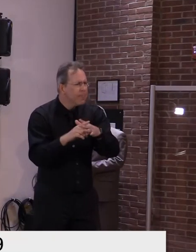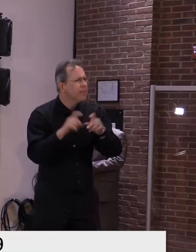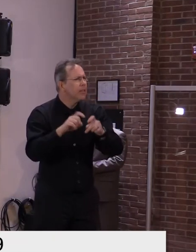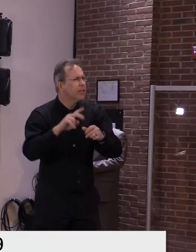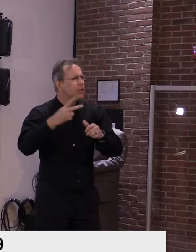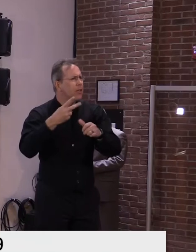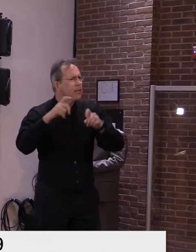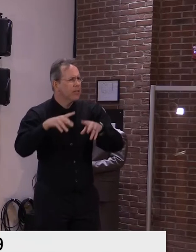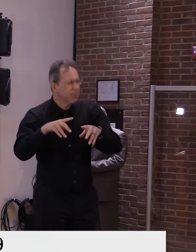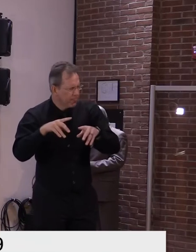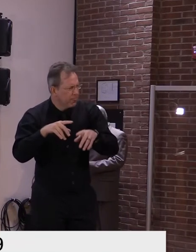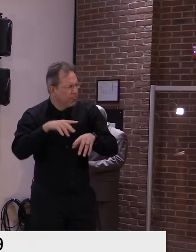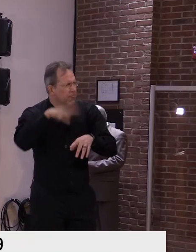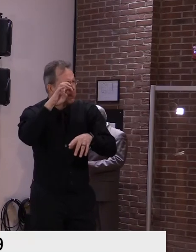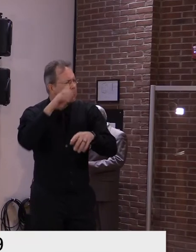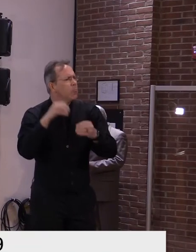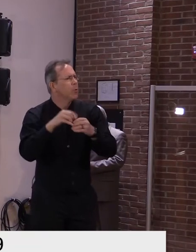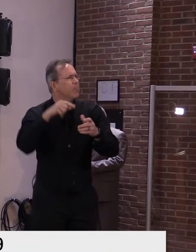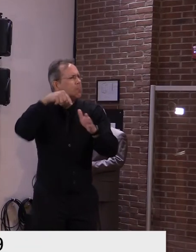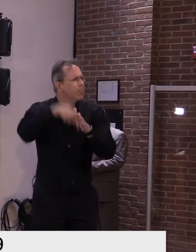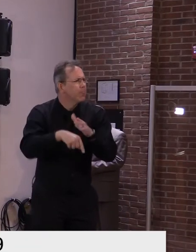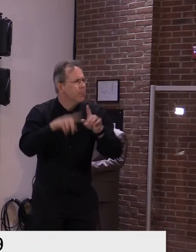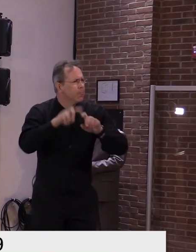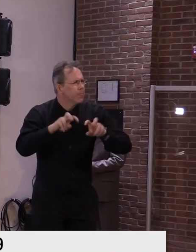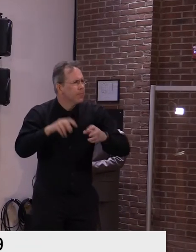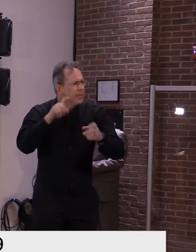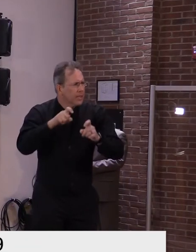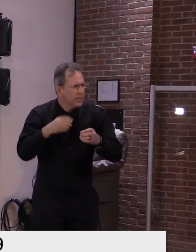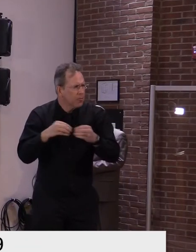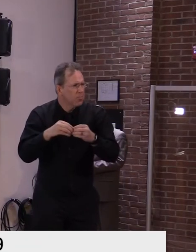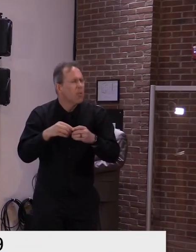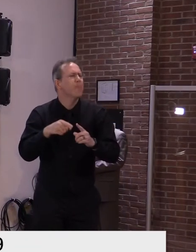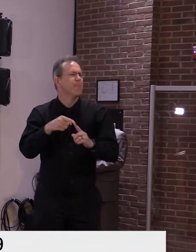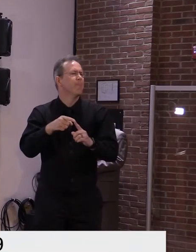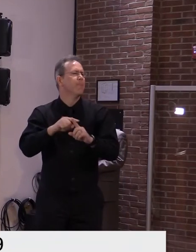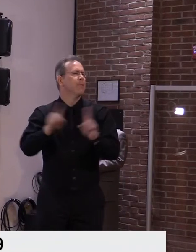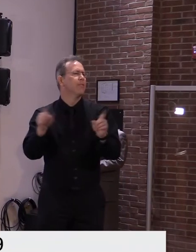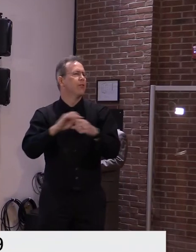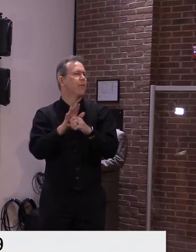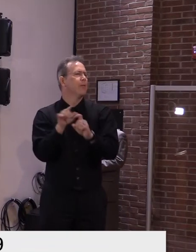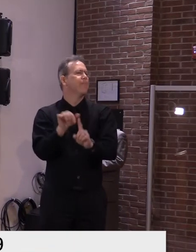one variant present. We know that some states